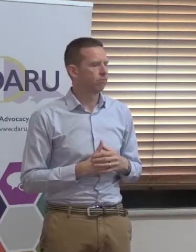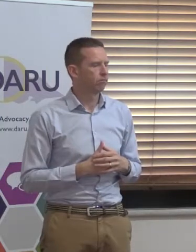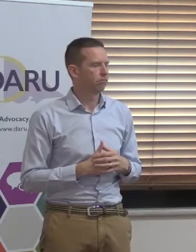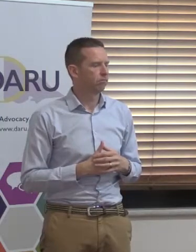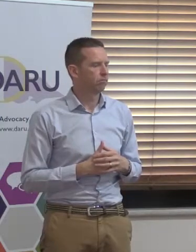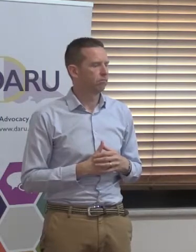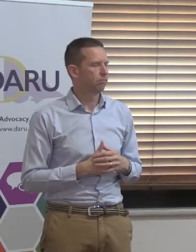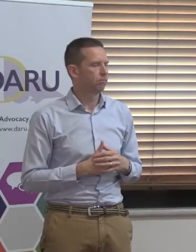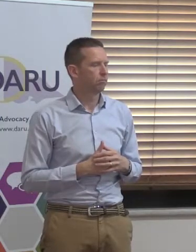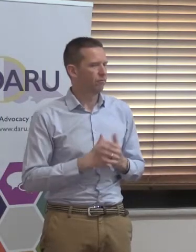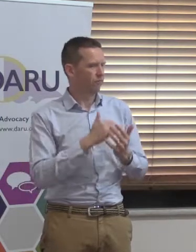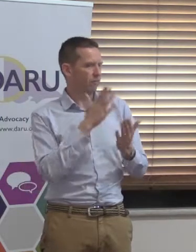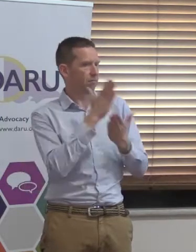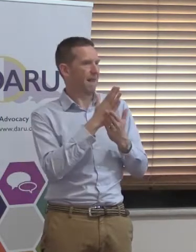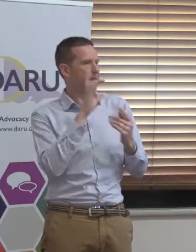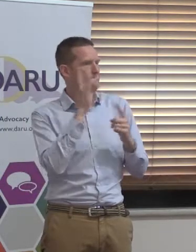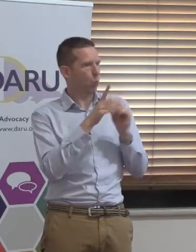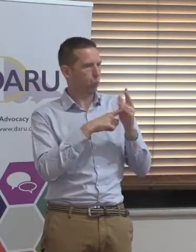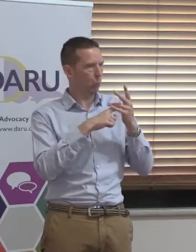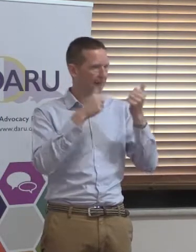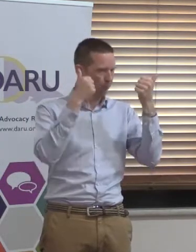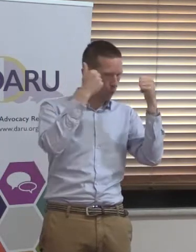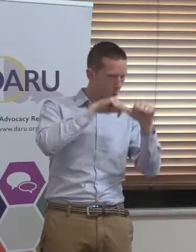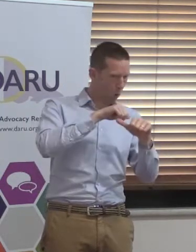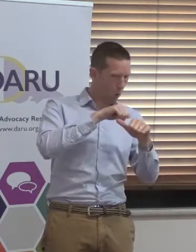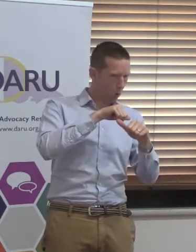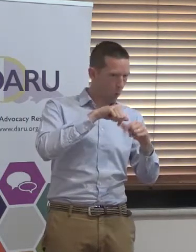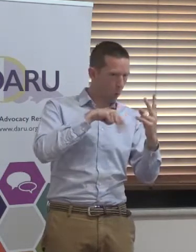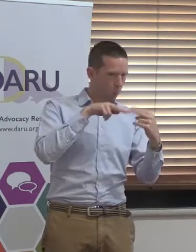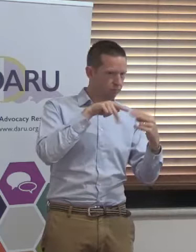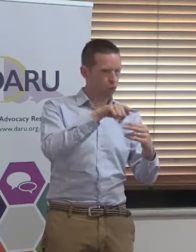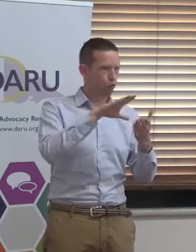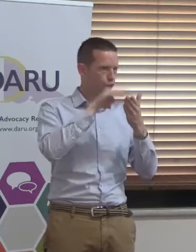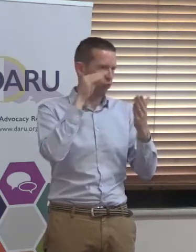the message of how important getting to know your student is, which is very common sense,